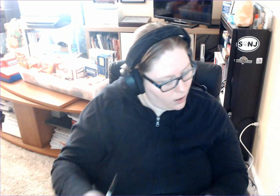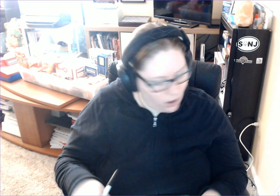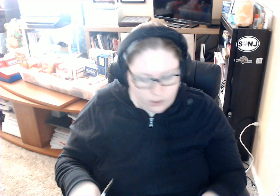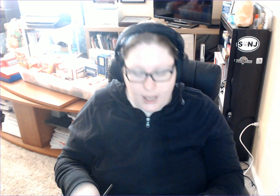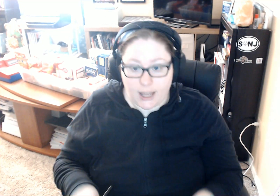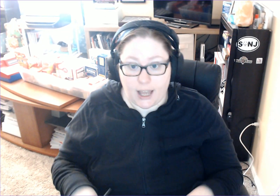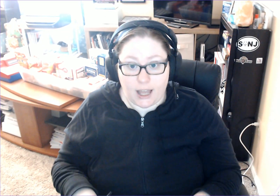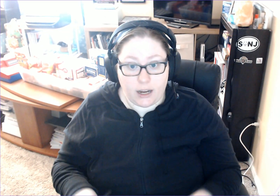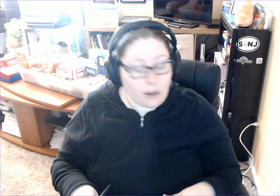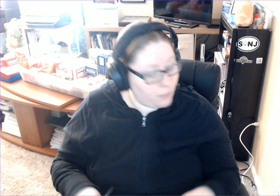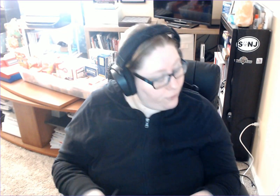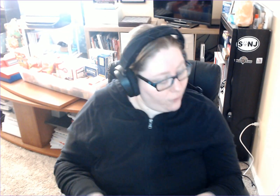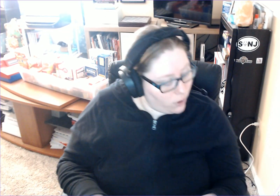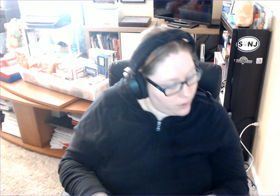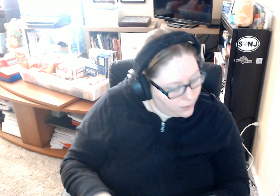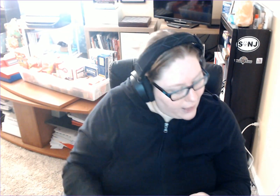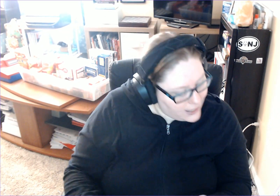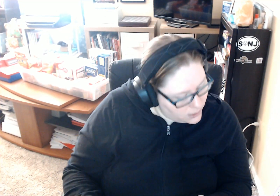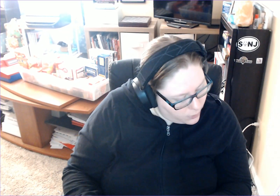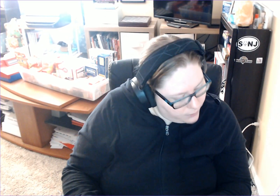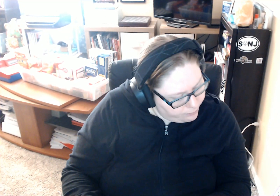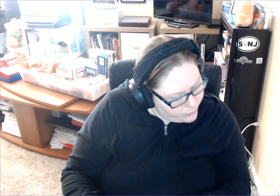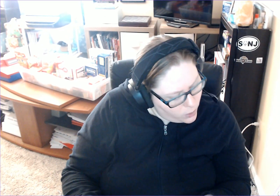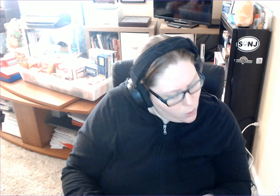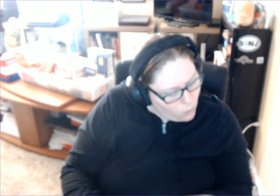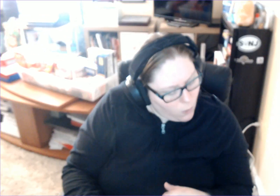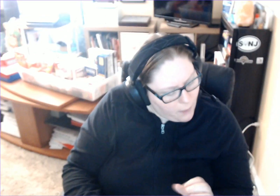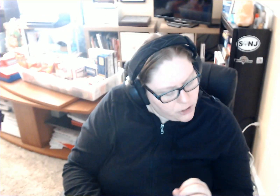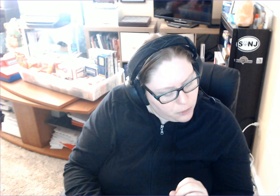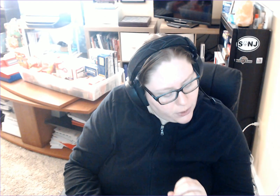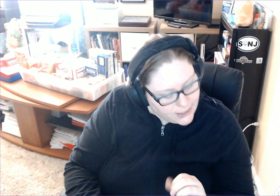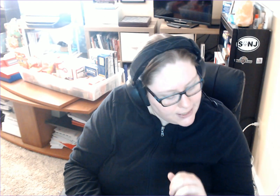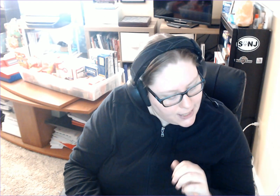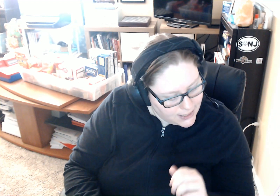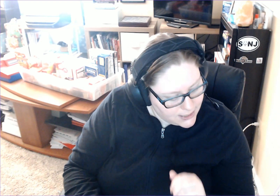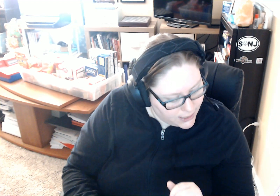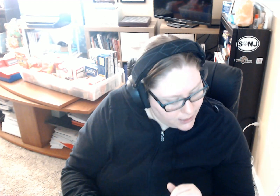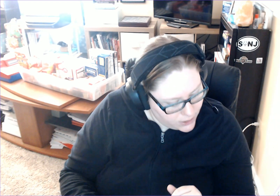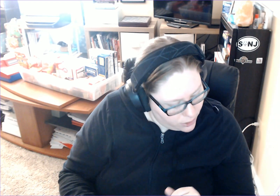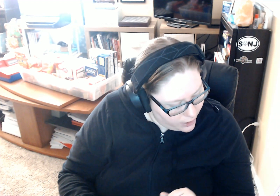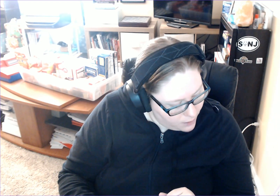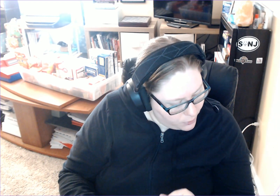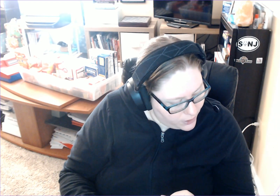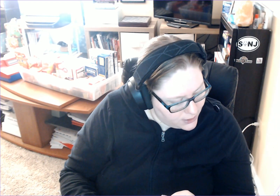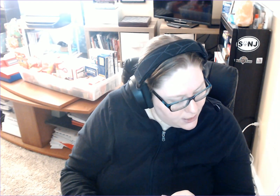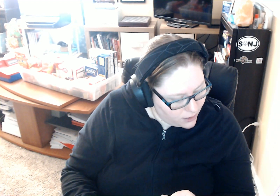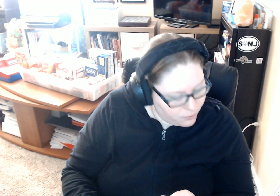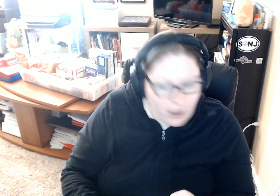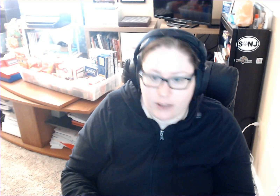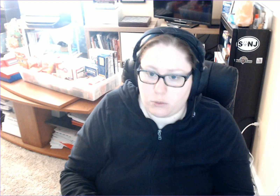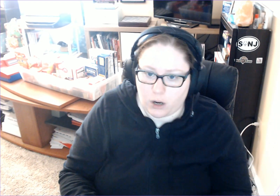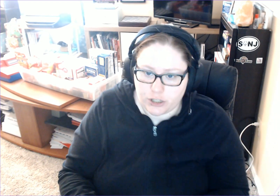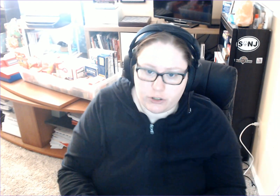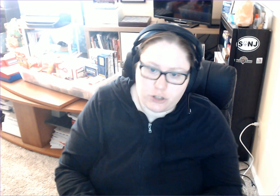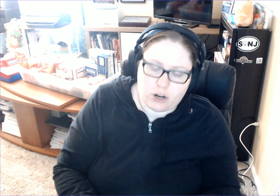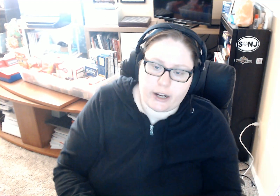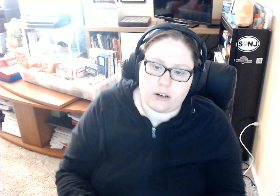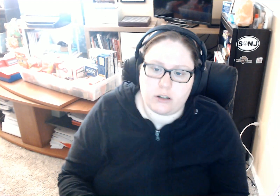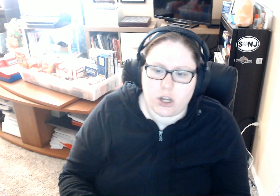Okay, and number 4, the last one. Why would you put a stain stick next to your hamper instead of by the washer and dryer? So why